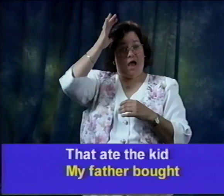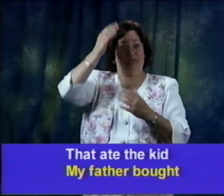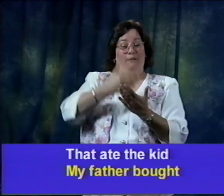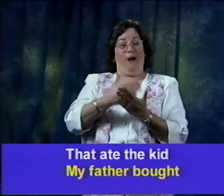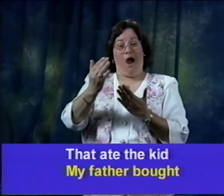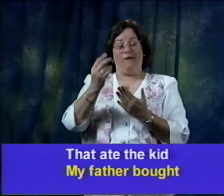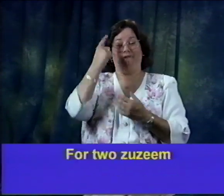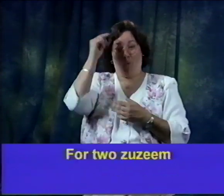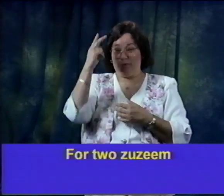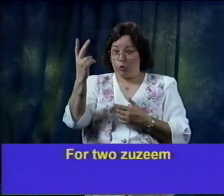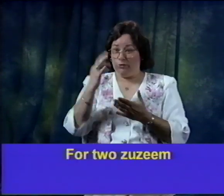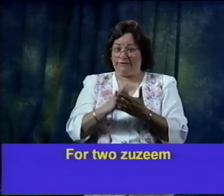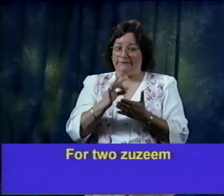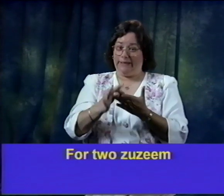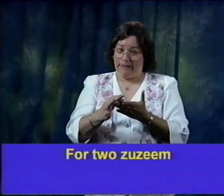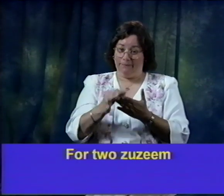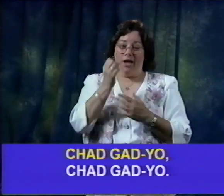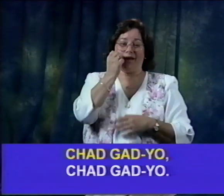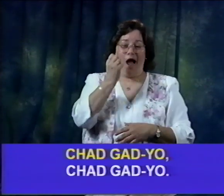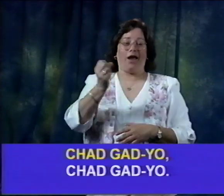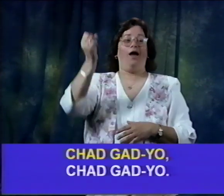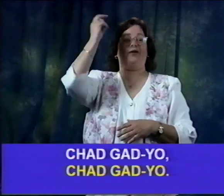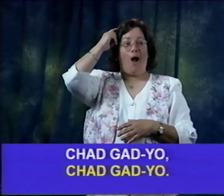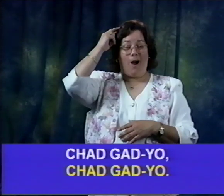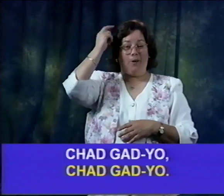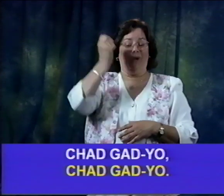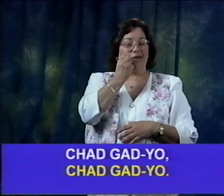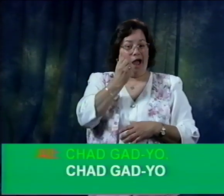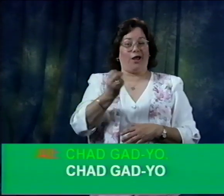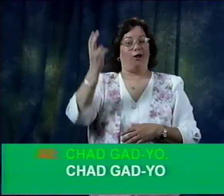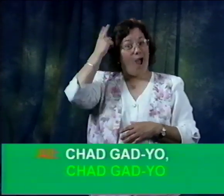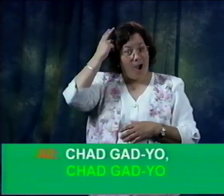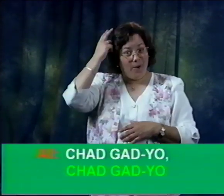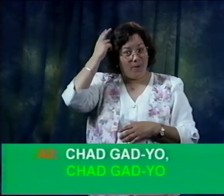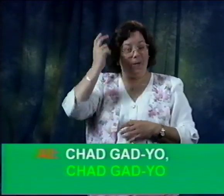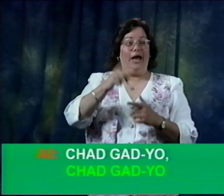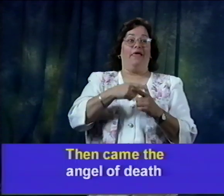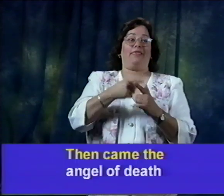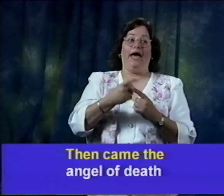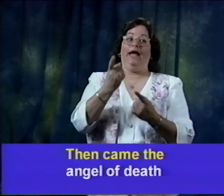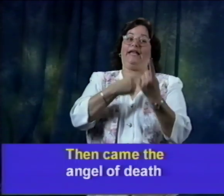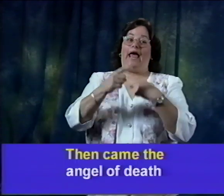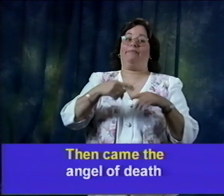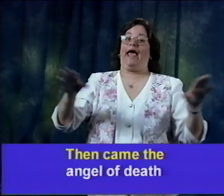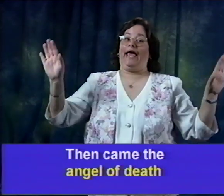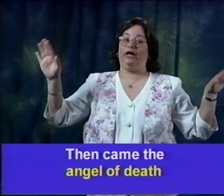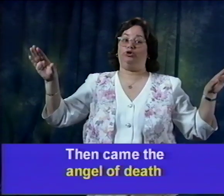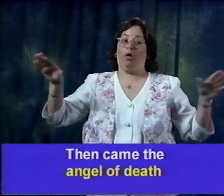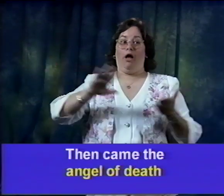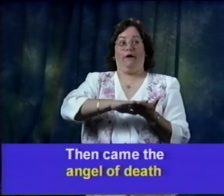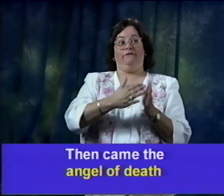father bought for 2 zuzim. Had Gad Yah, Had Gad Yah. Then came the angel of